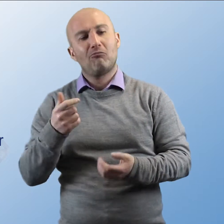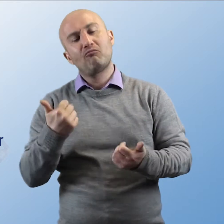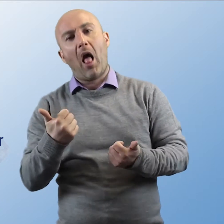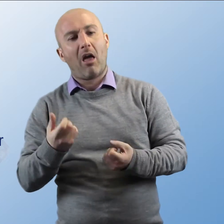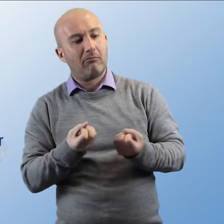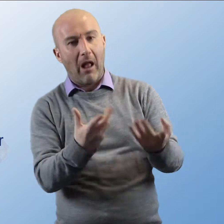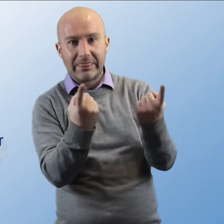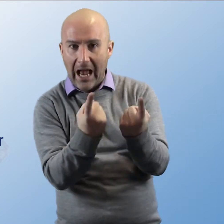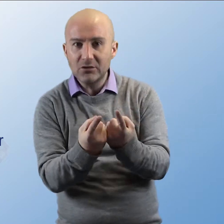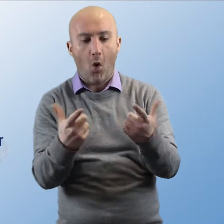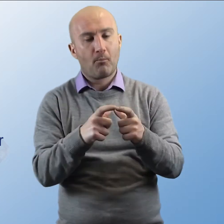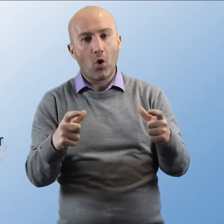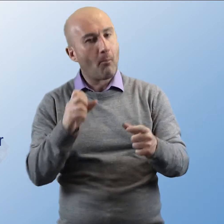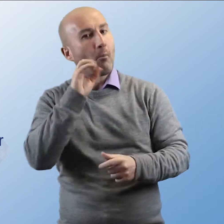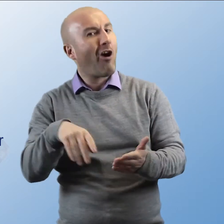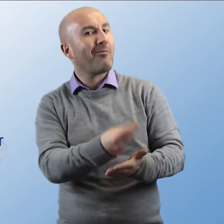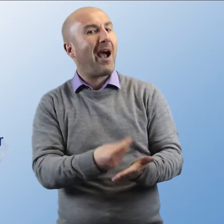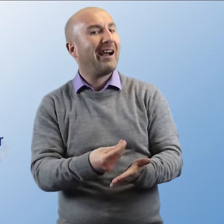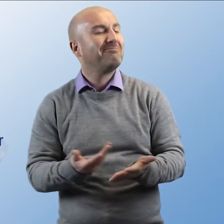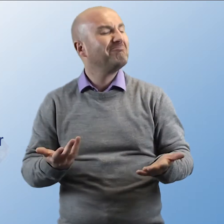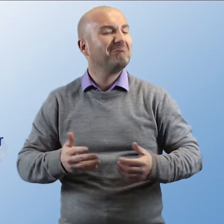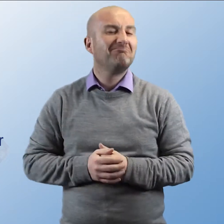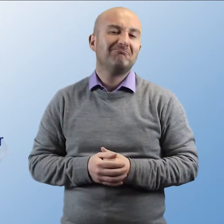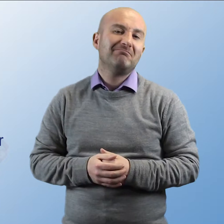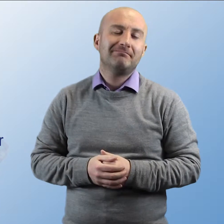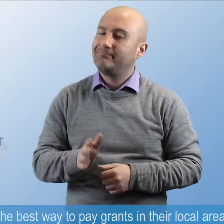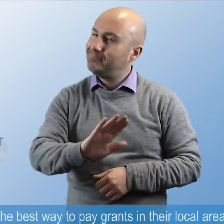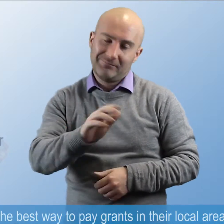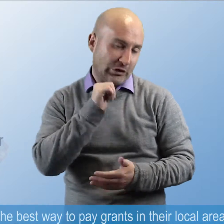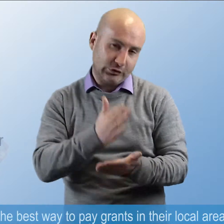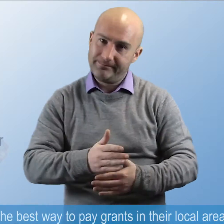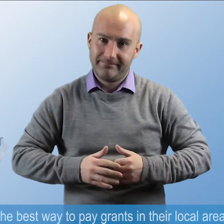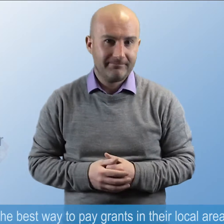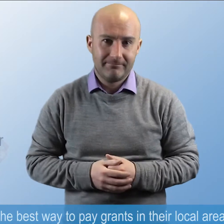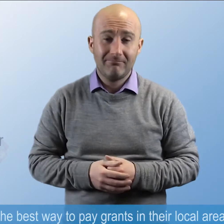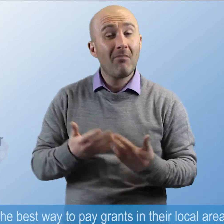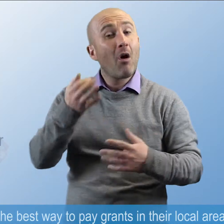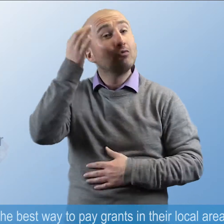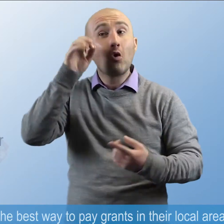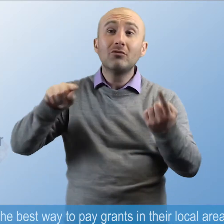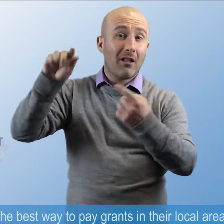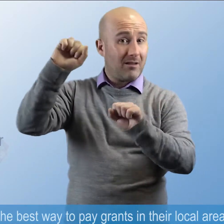Councils don't trust applicants. That's why they give out goods and vouchers rather than money.